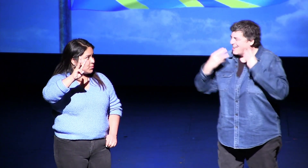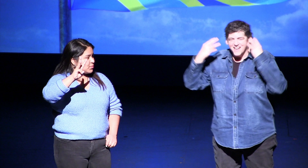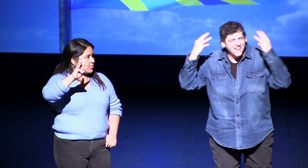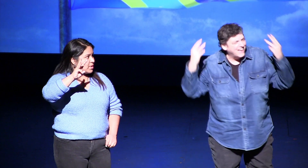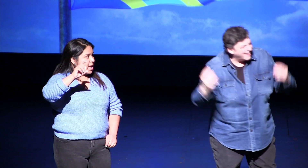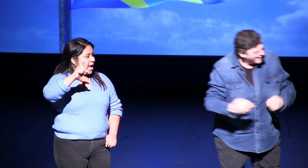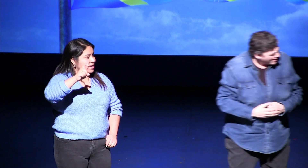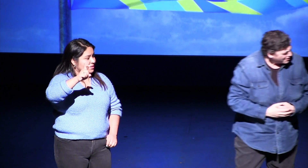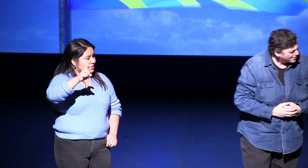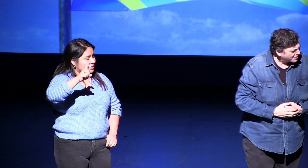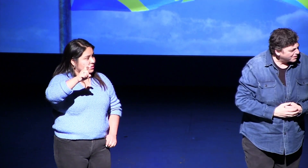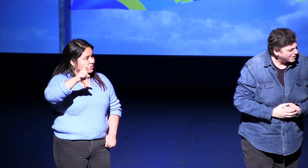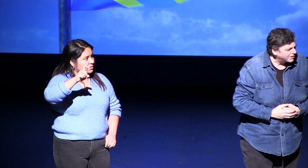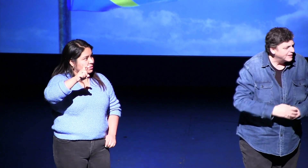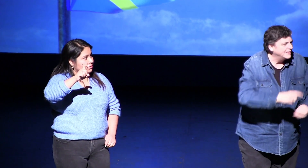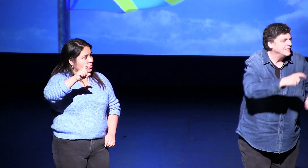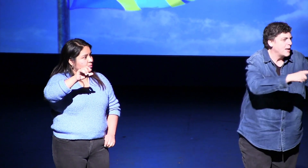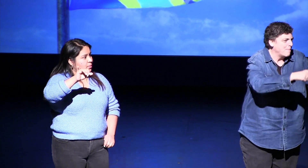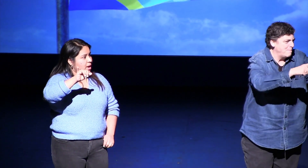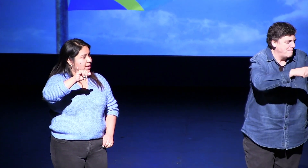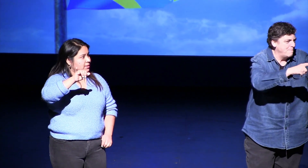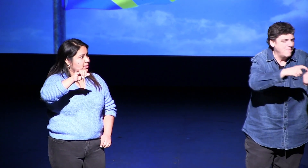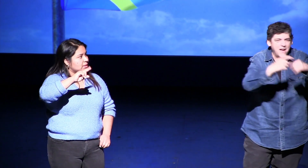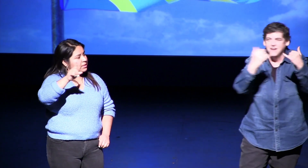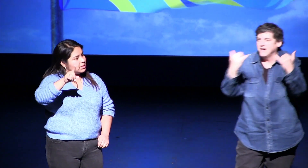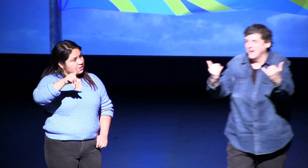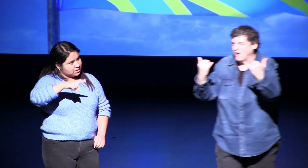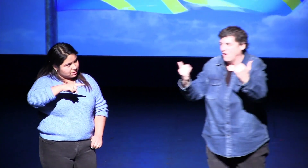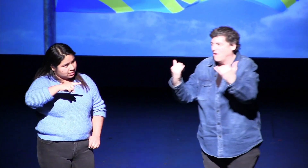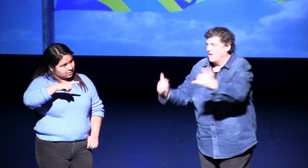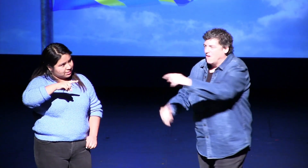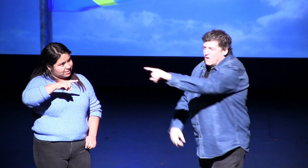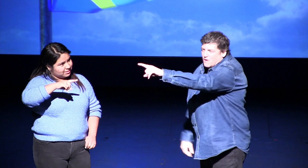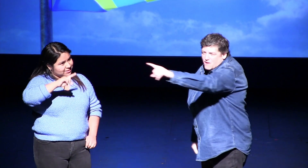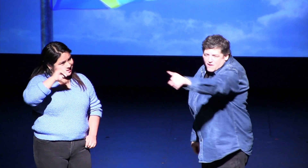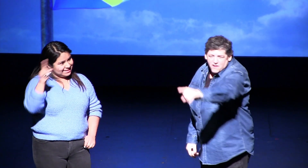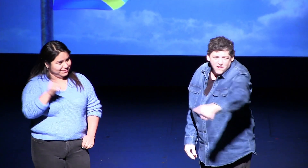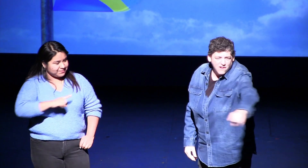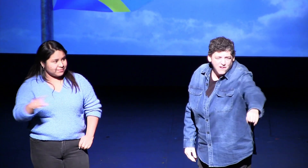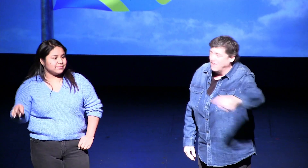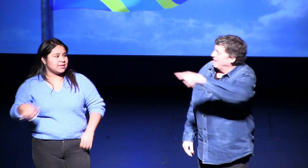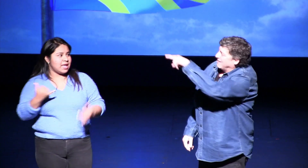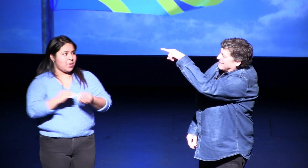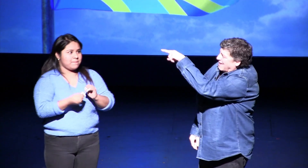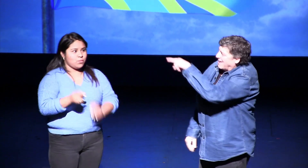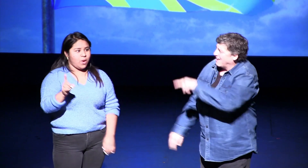look upon it. X, It's inspiring. Y. The and time Z. is now. All of Now you